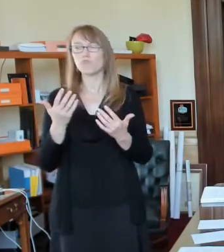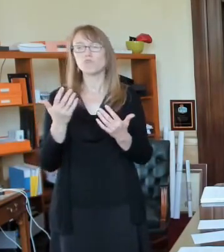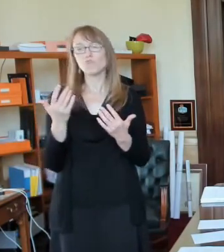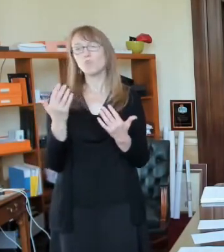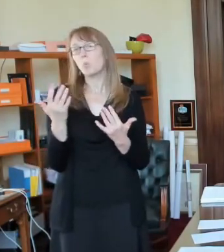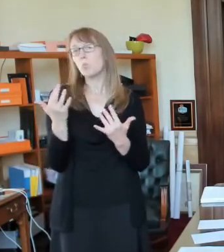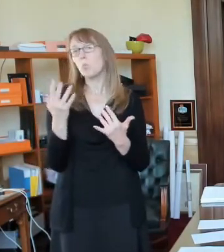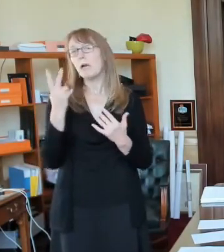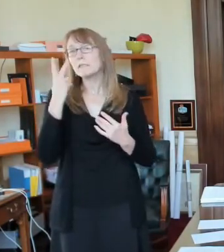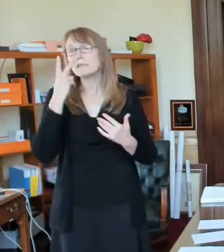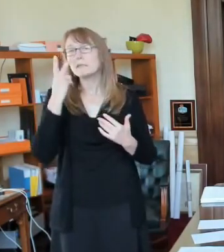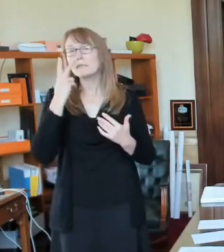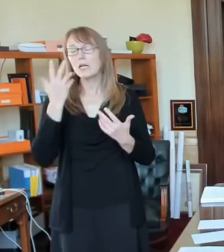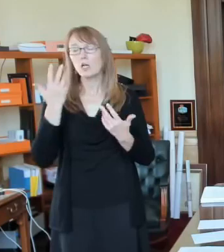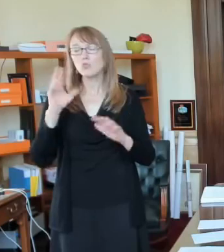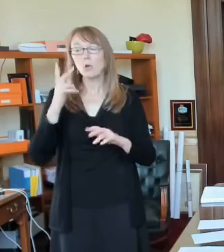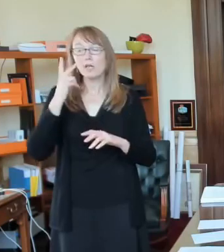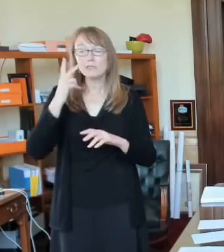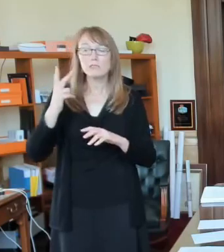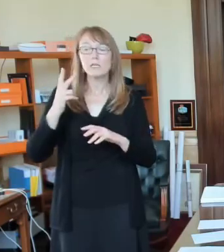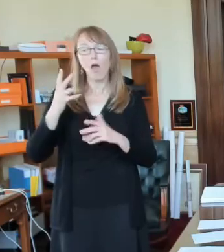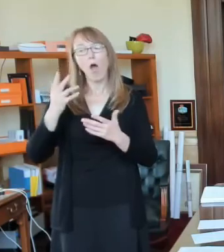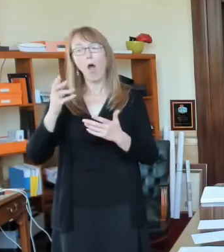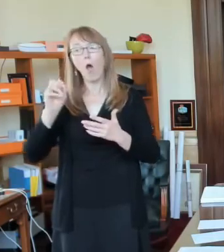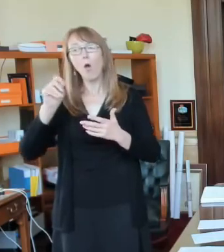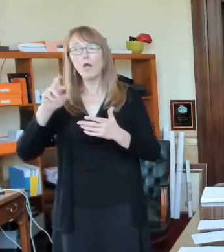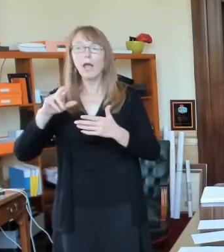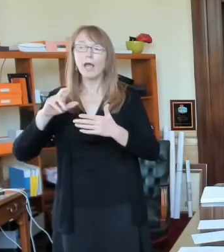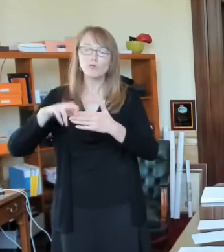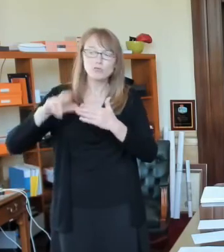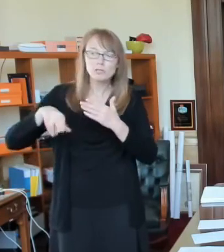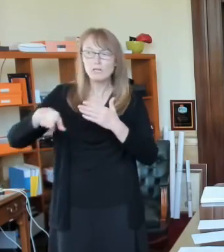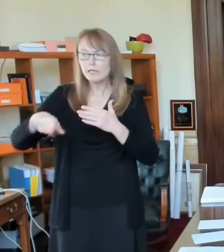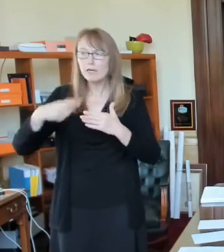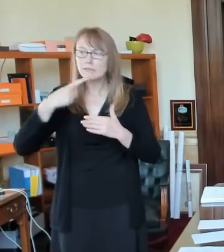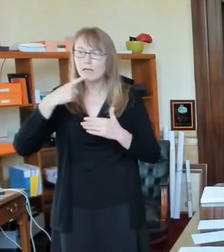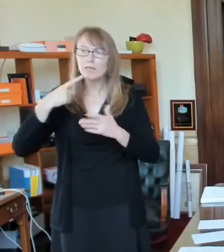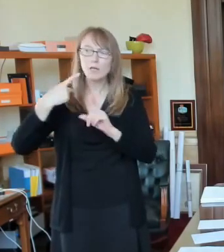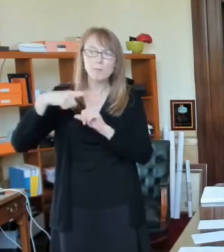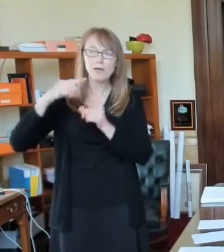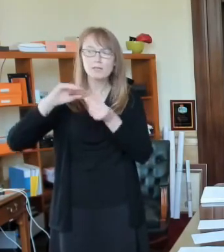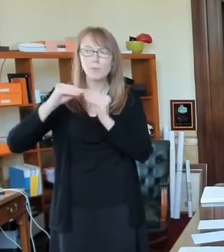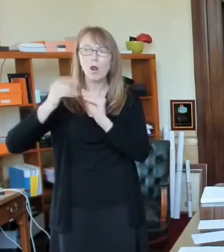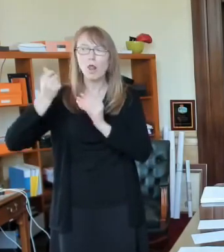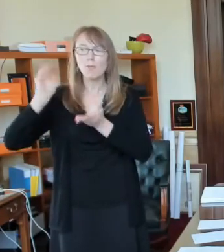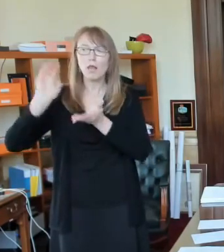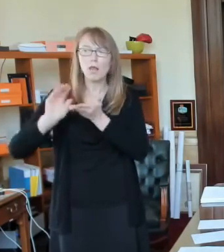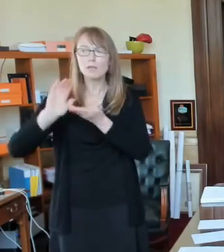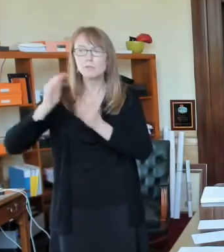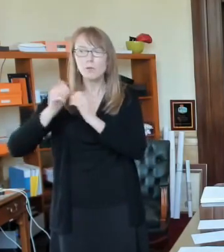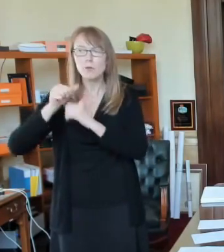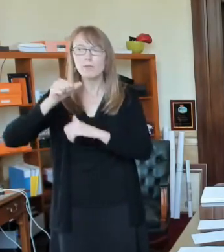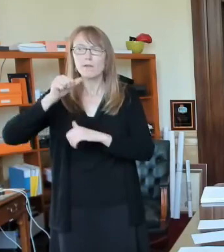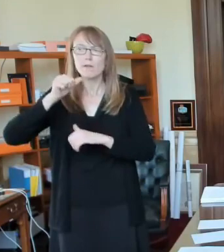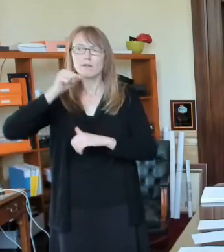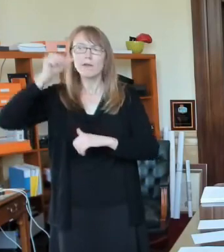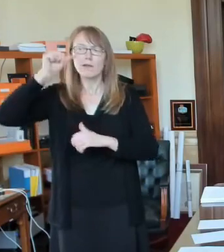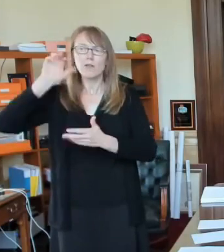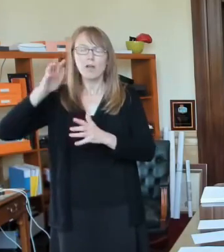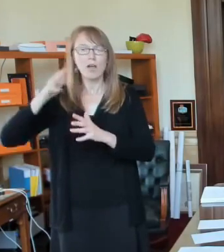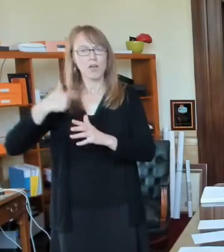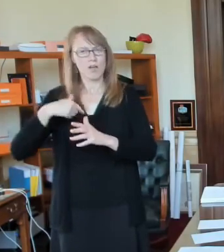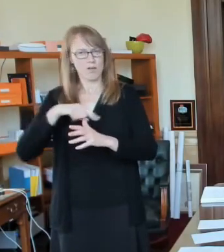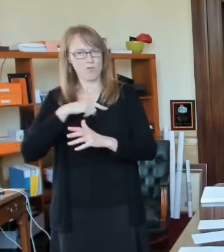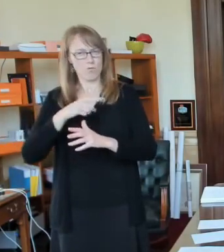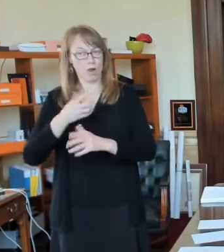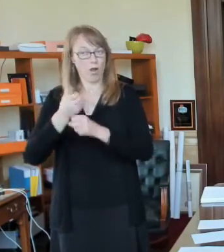quote, number of case numbers. Now, one of the things, though, that we do know that we can rely on is the number